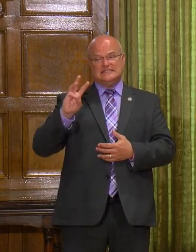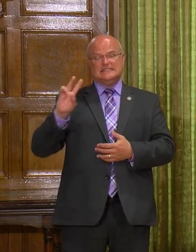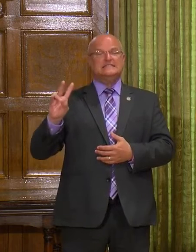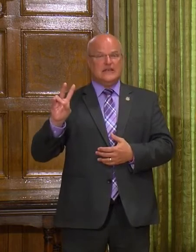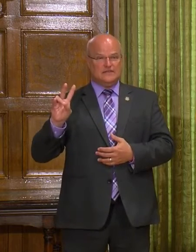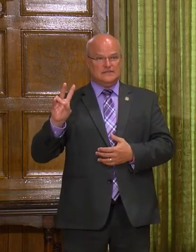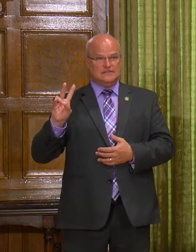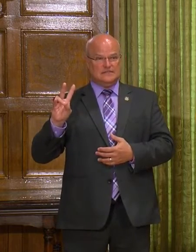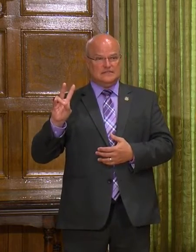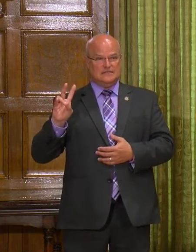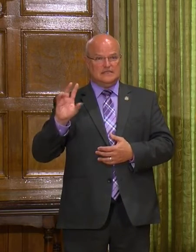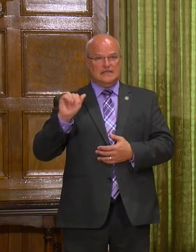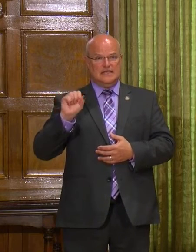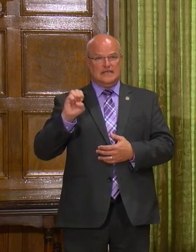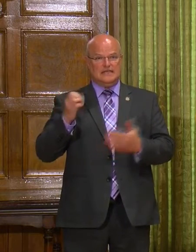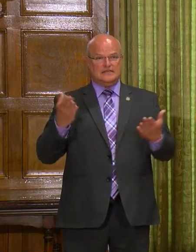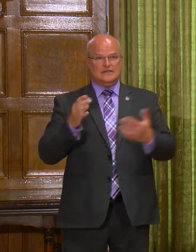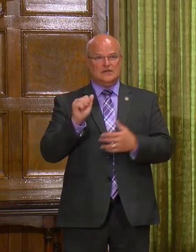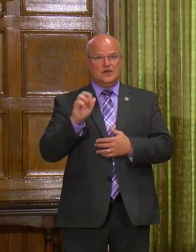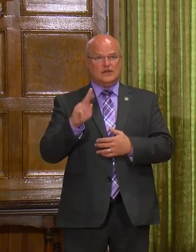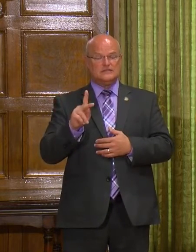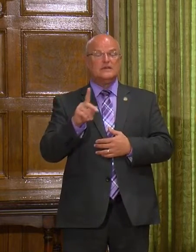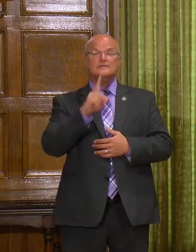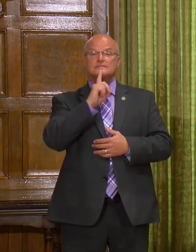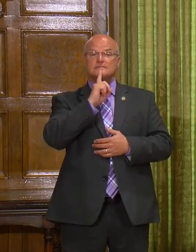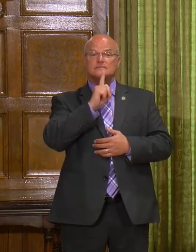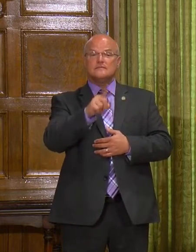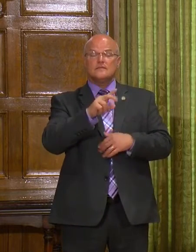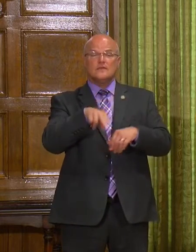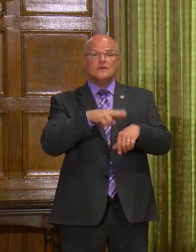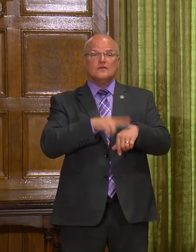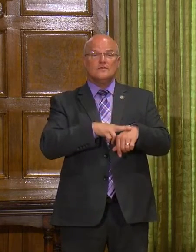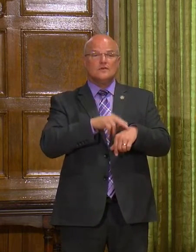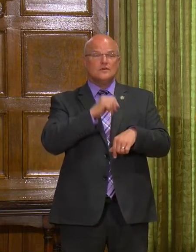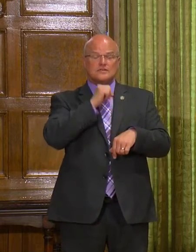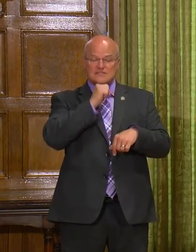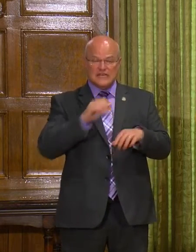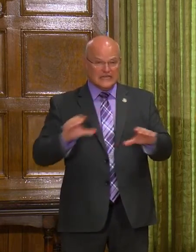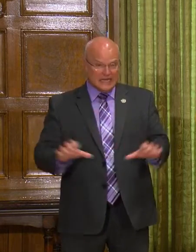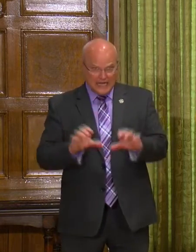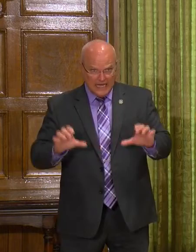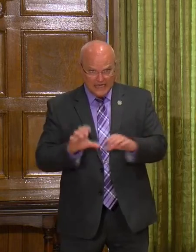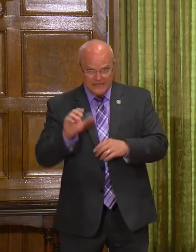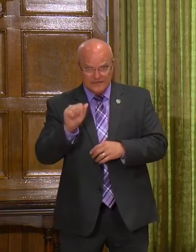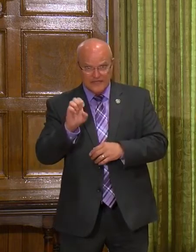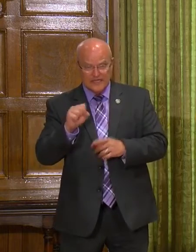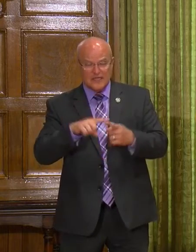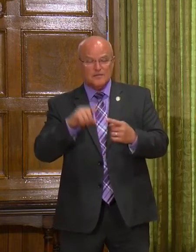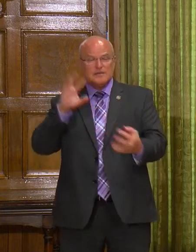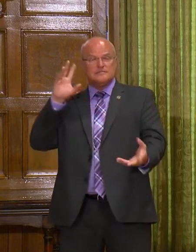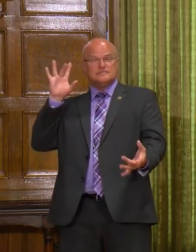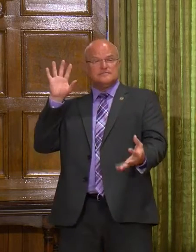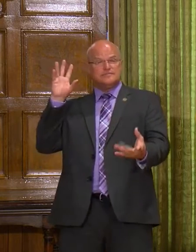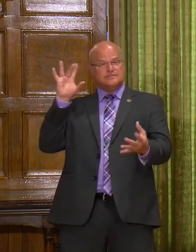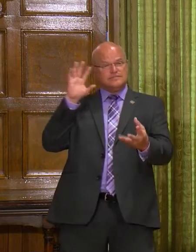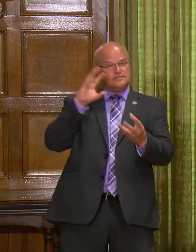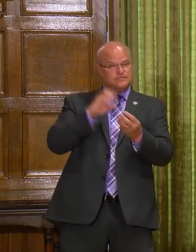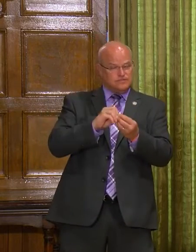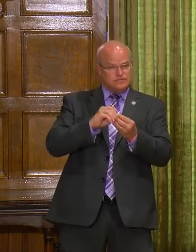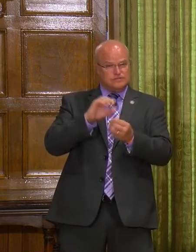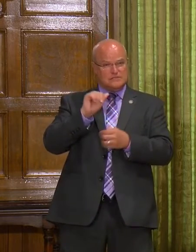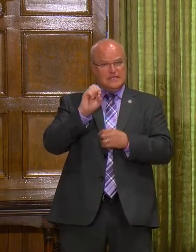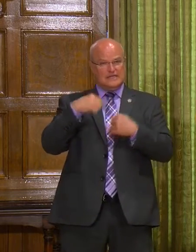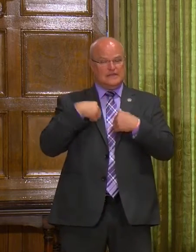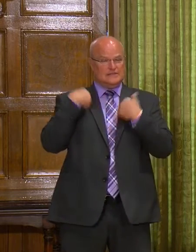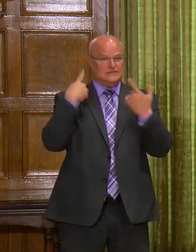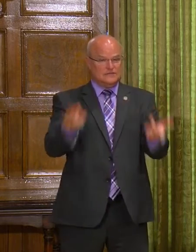8,067 cases in Arkansas, which is, of course, not active cases, but the cumulative total of cases.